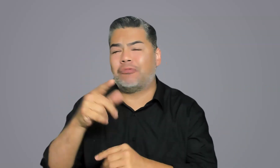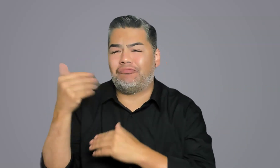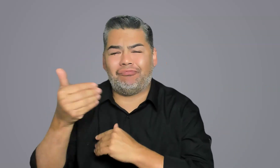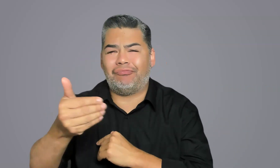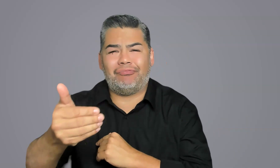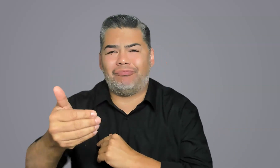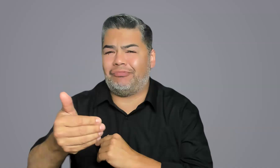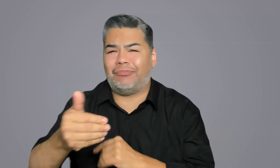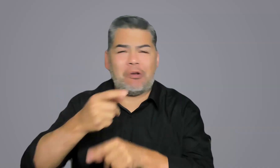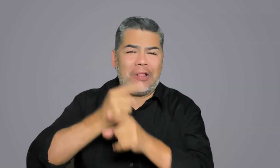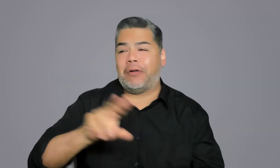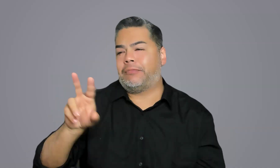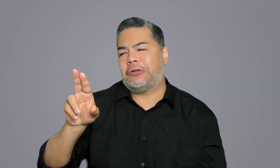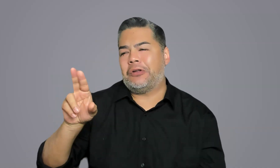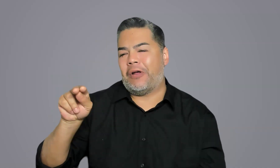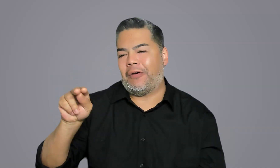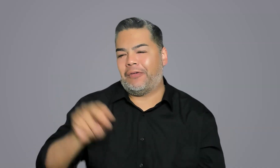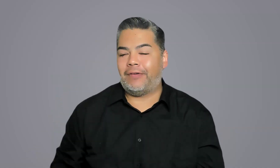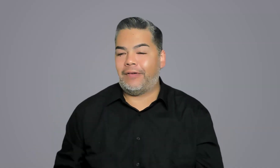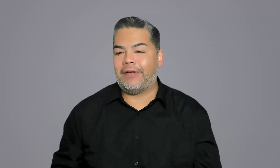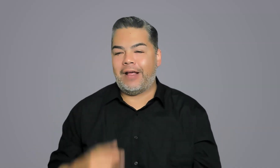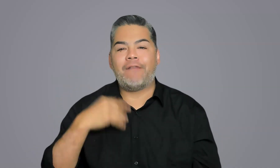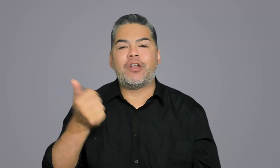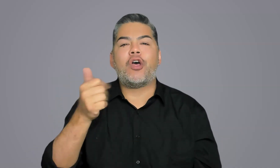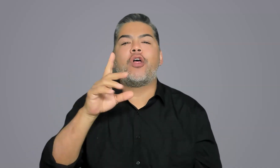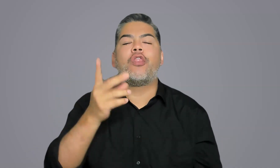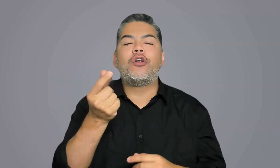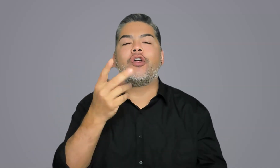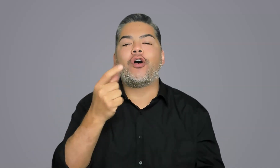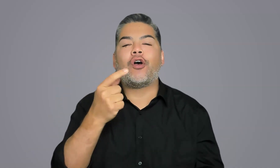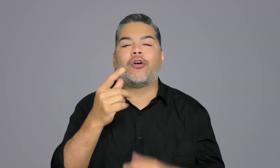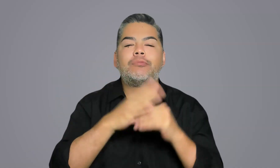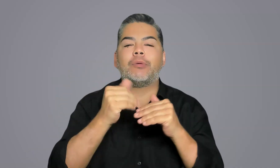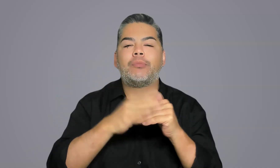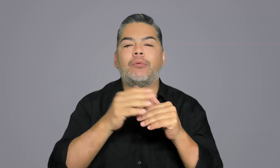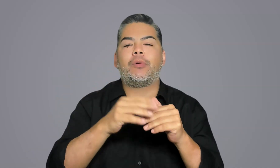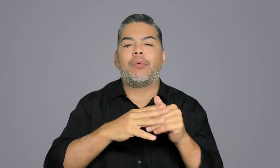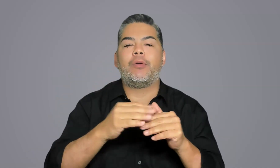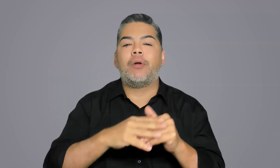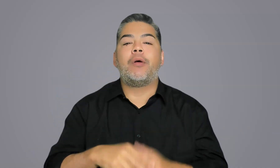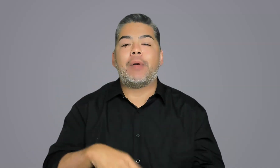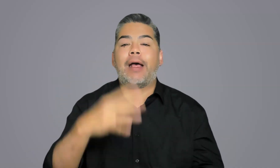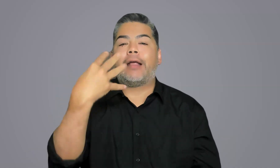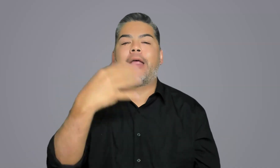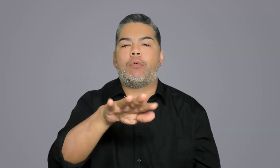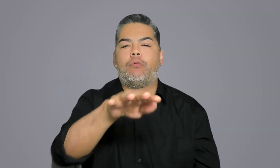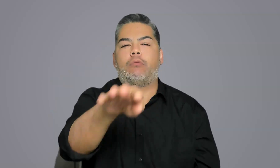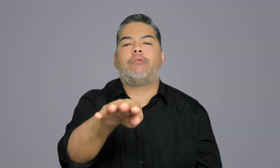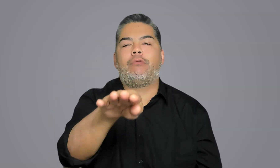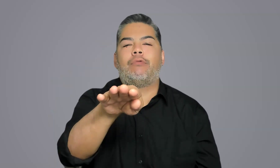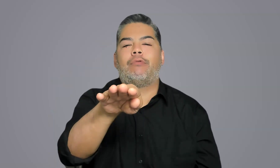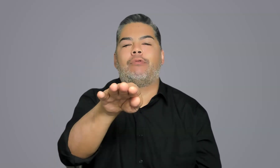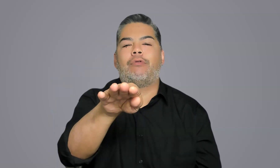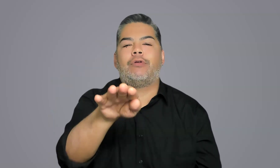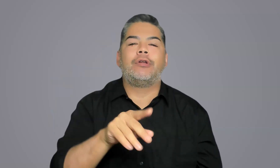no. I've got another dog meme on this slide. I've got a puppy with his paw held up to the camera, and the words read, "How about no," written across the